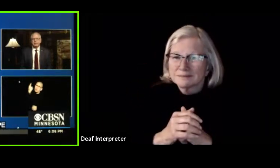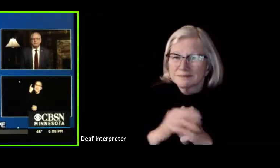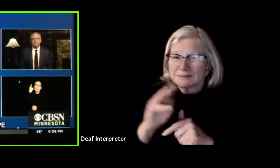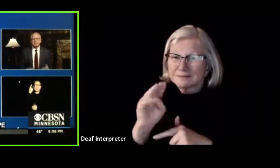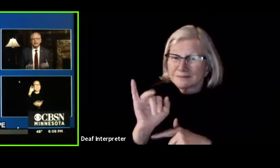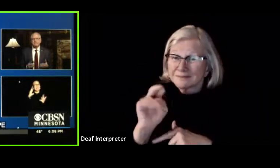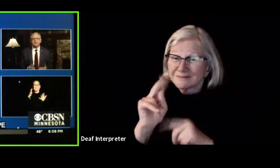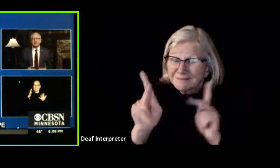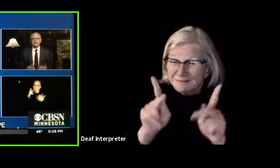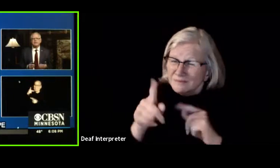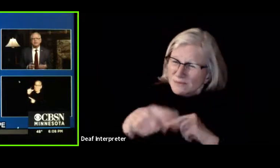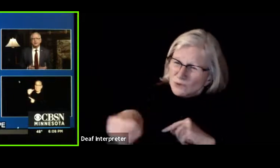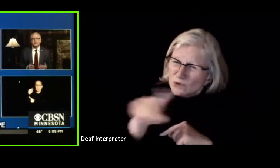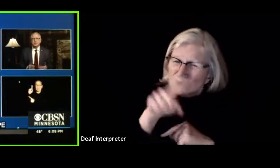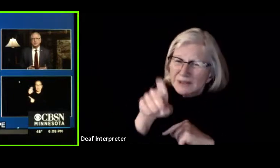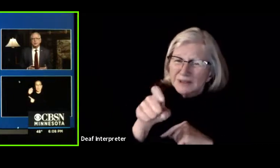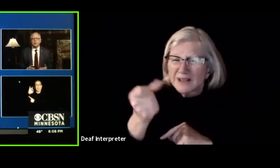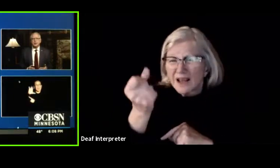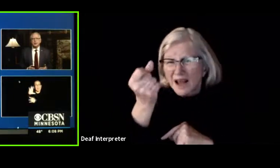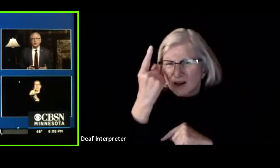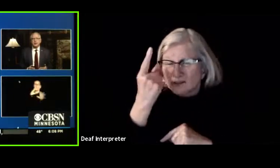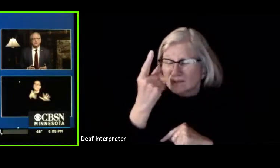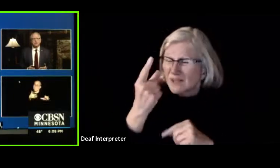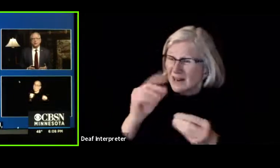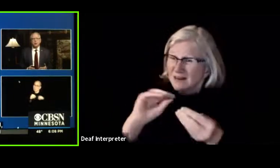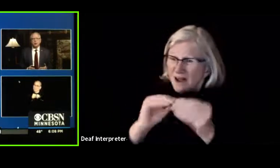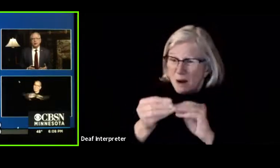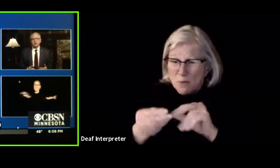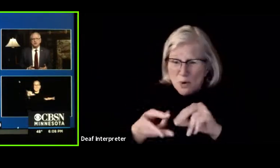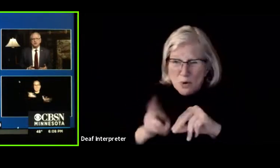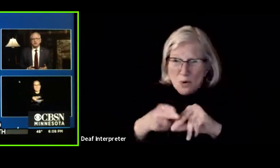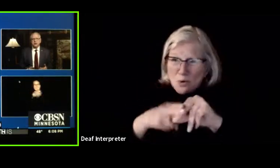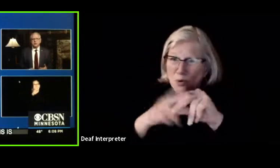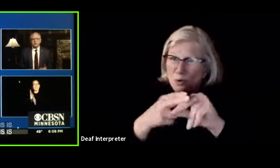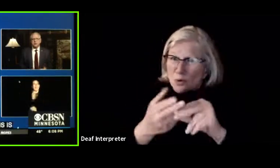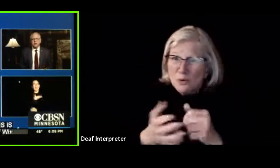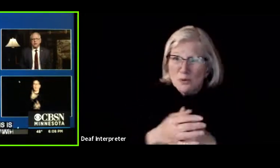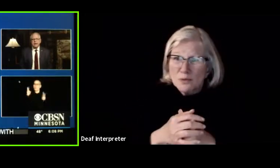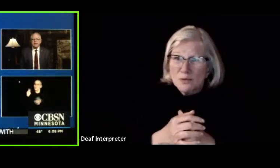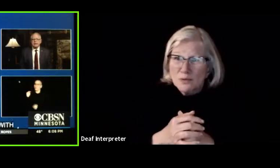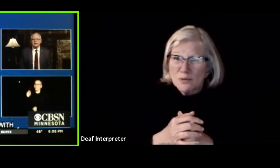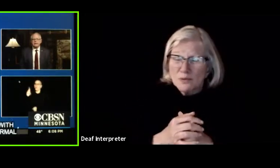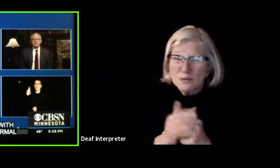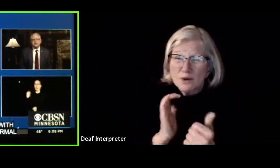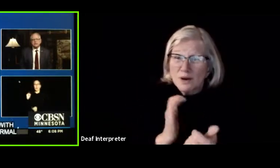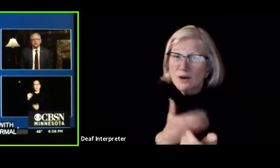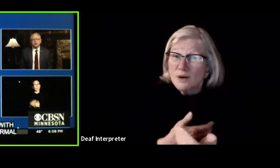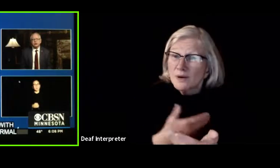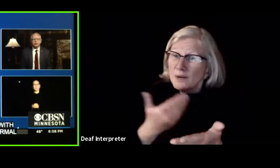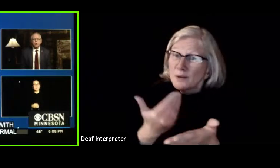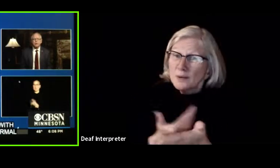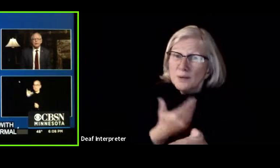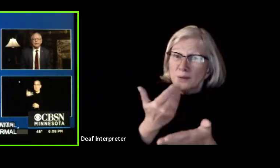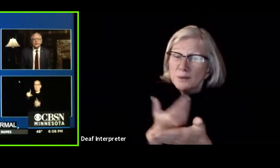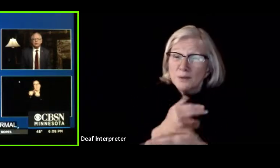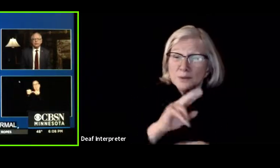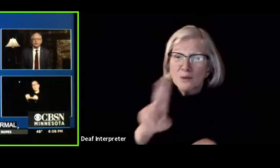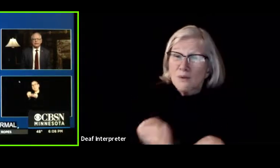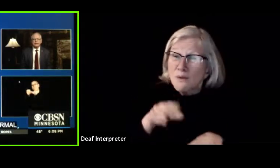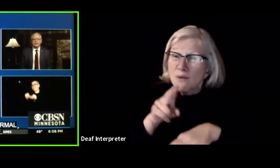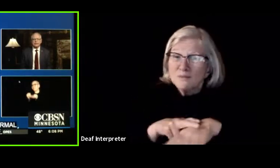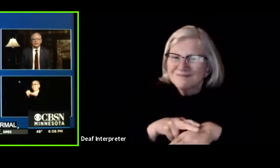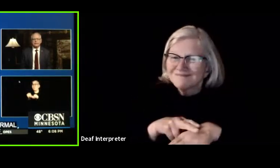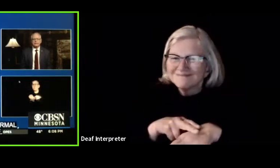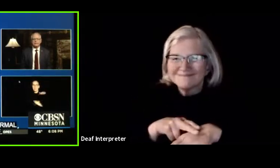what even has become the new normal is no longer sustainable. It took us, as you look, 29